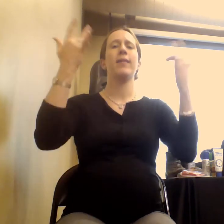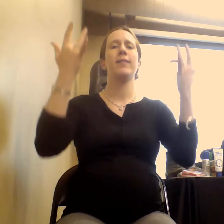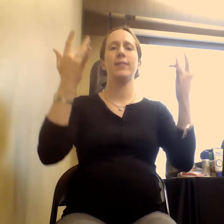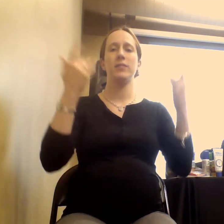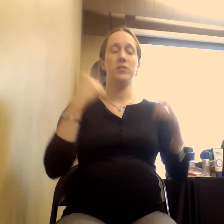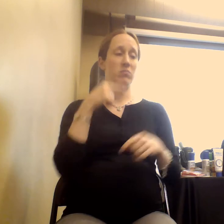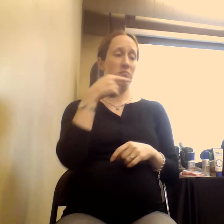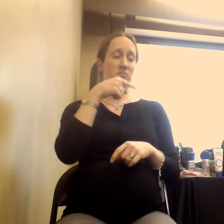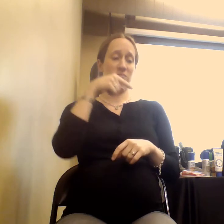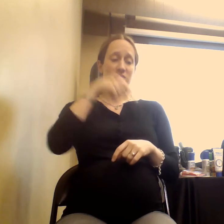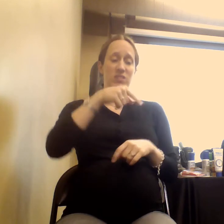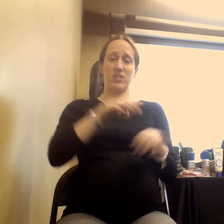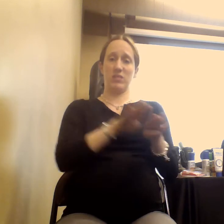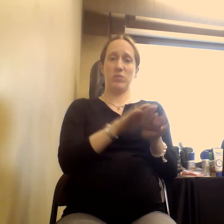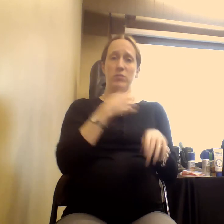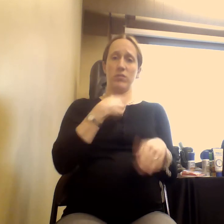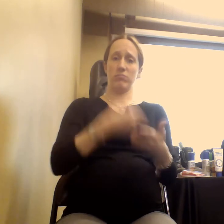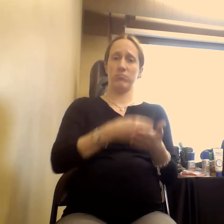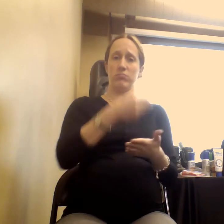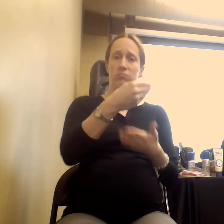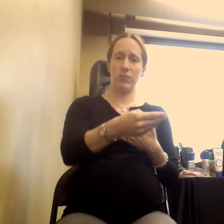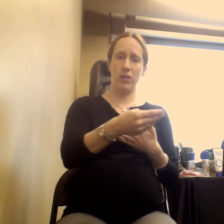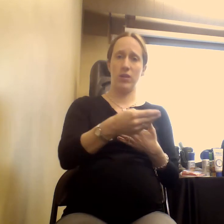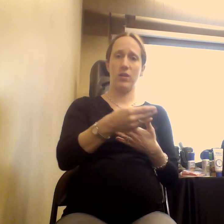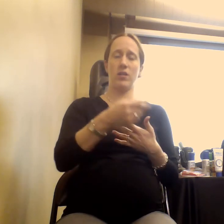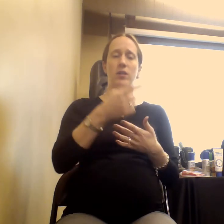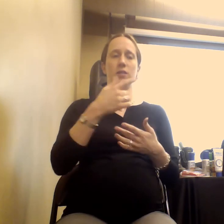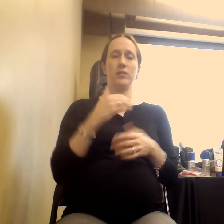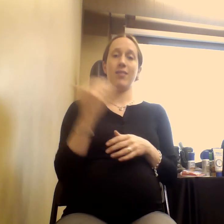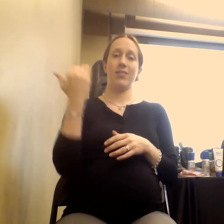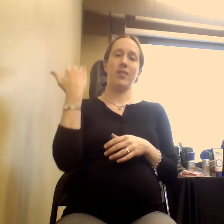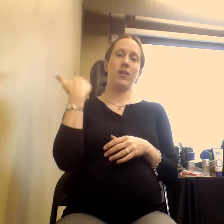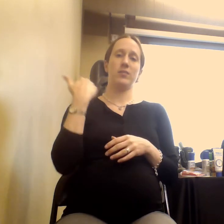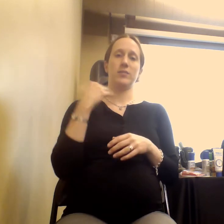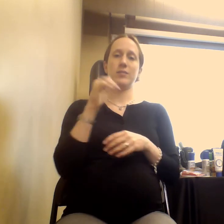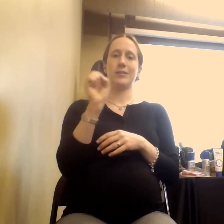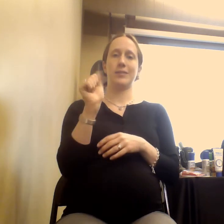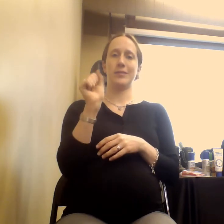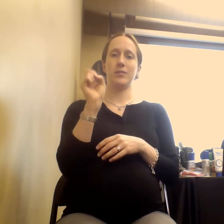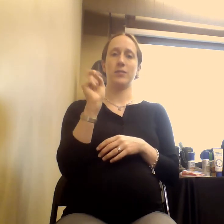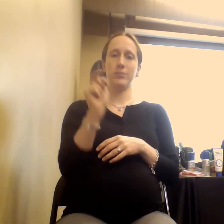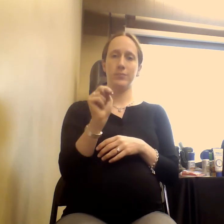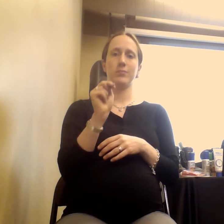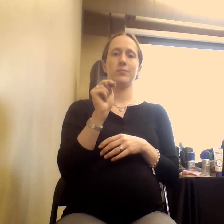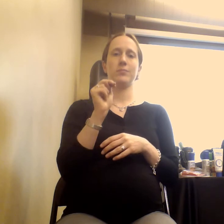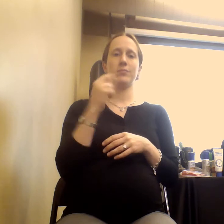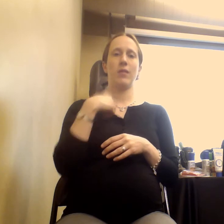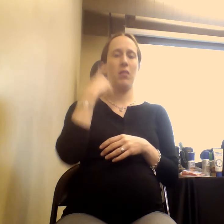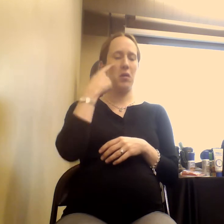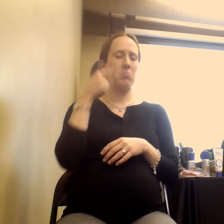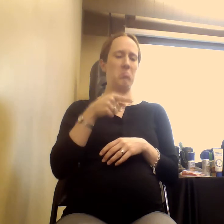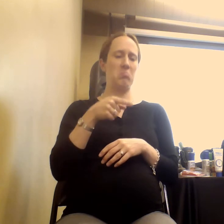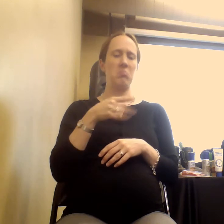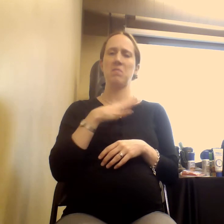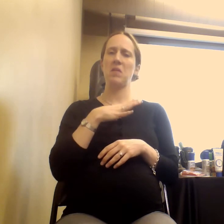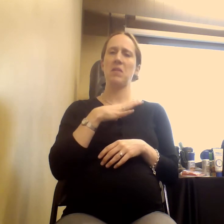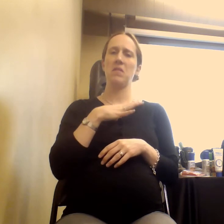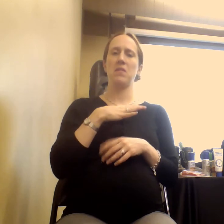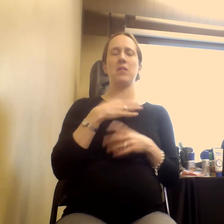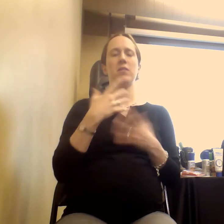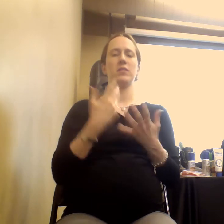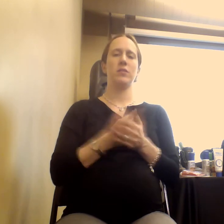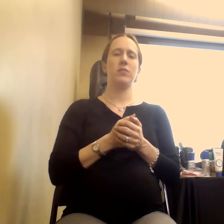season, got caught, I think it was in Vermont in a thunderstorm, but they were Gore-Tex and high enough that I didn't have to worry about it. I'm usually up at